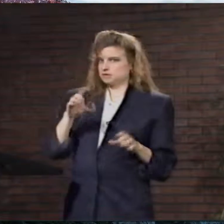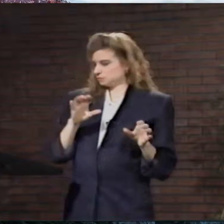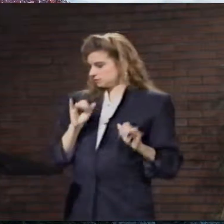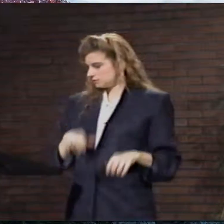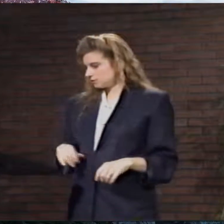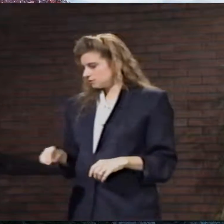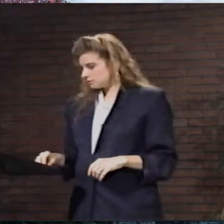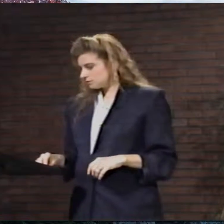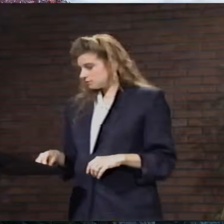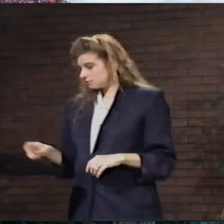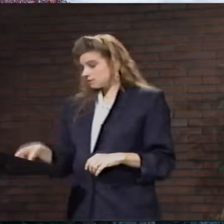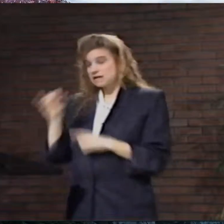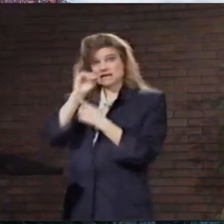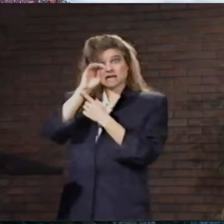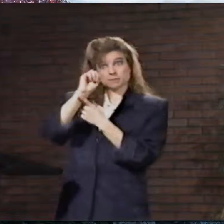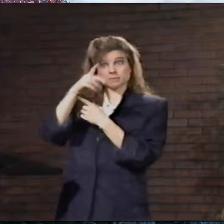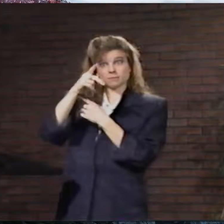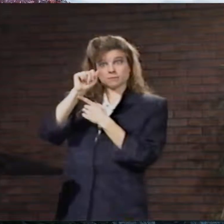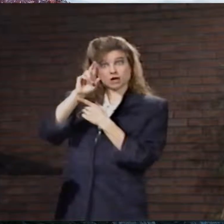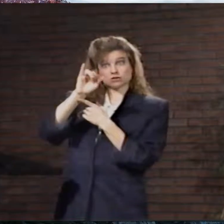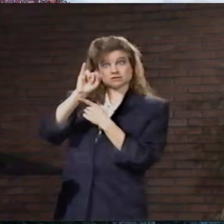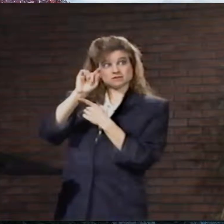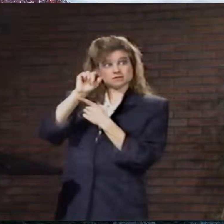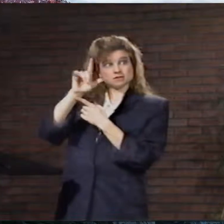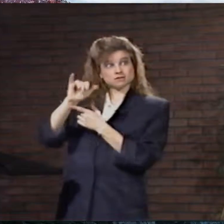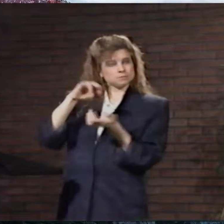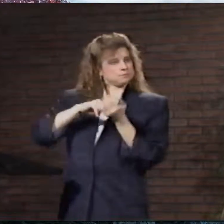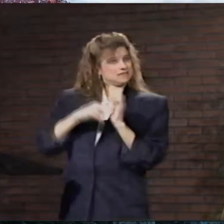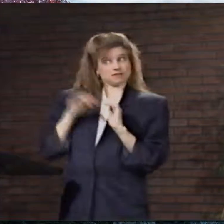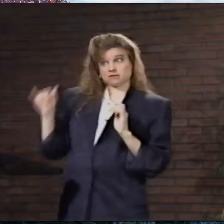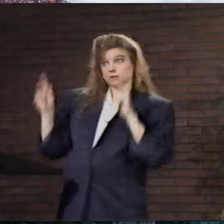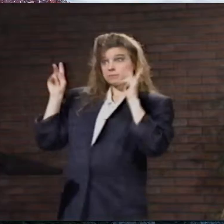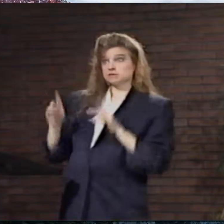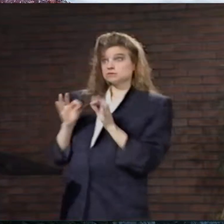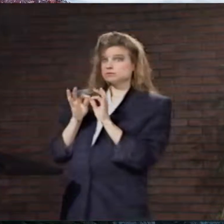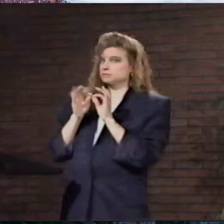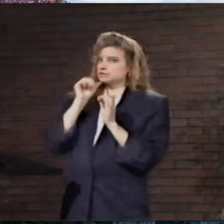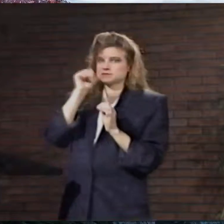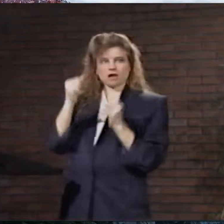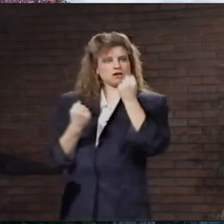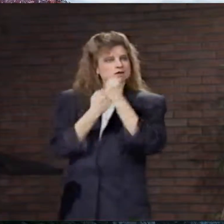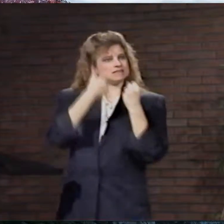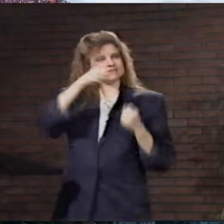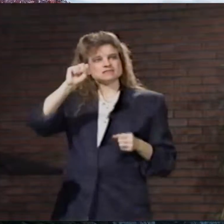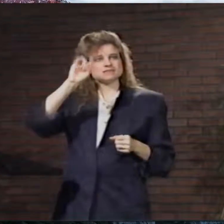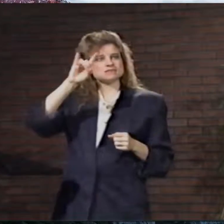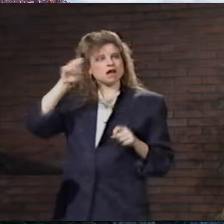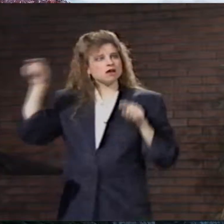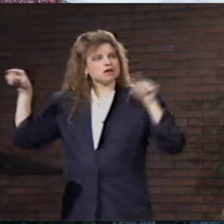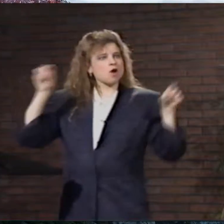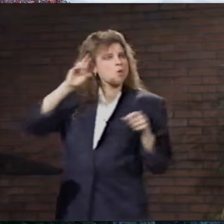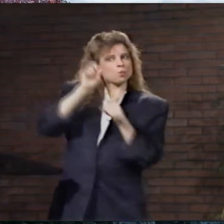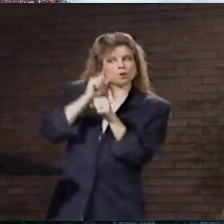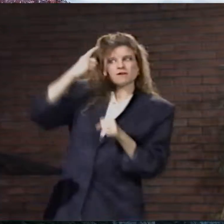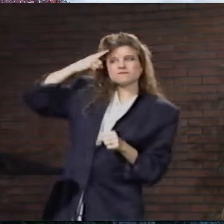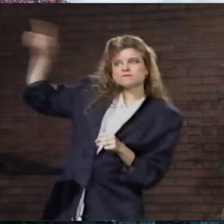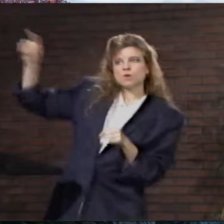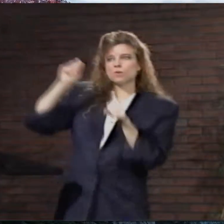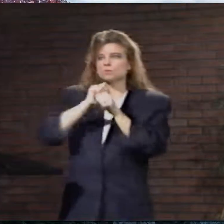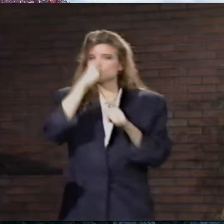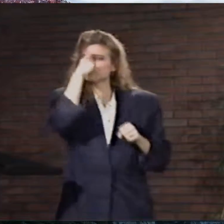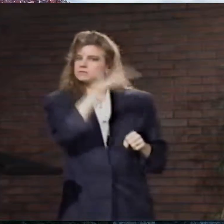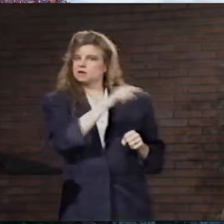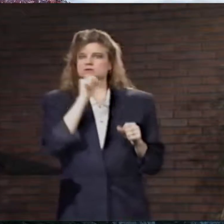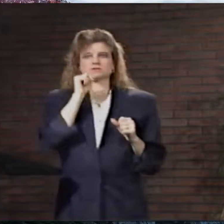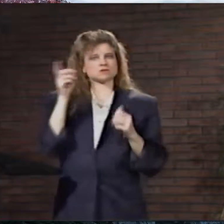They need to be sure that they can effectively communicate. Impartially means that the interpreter is